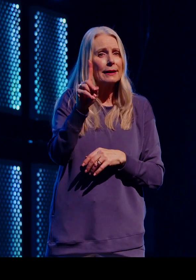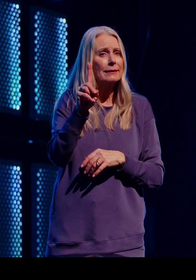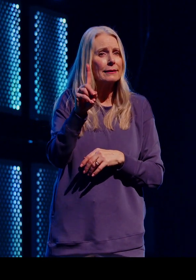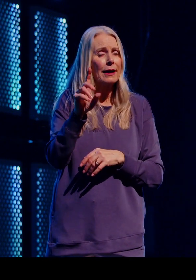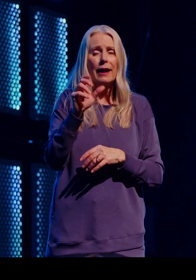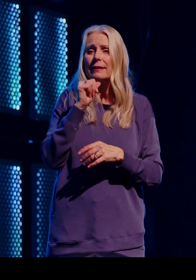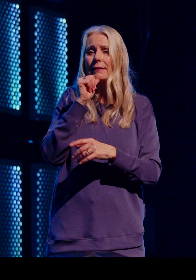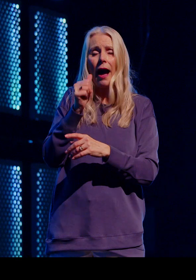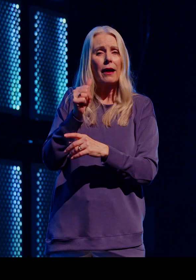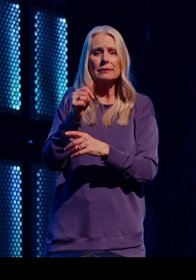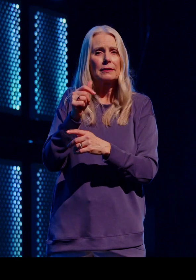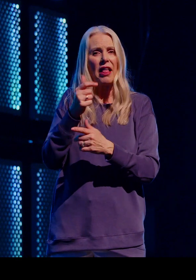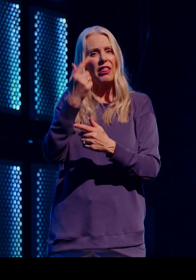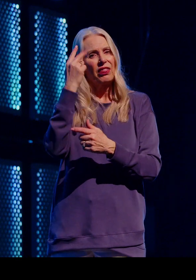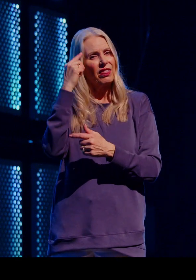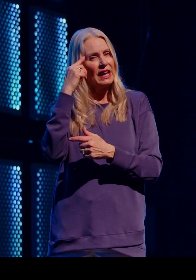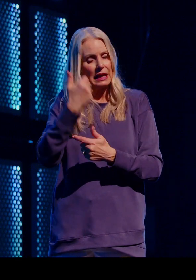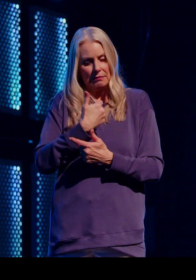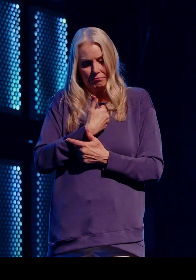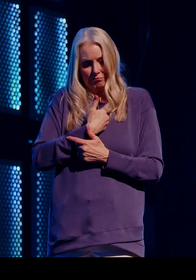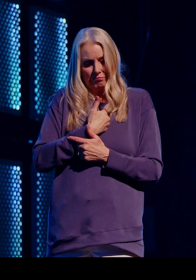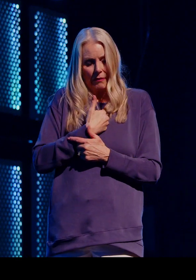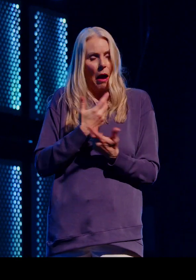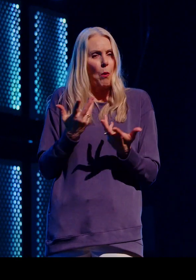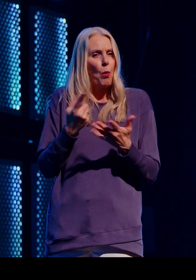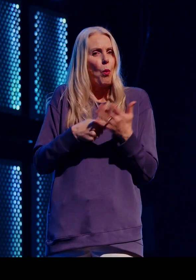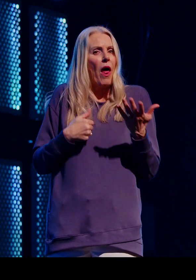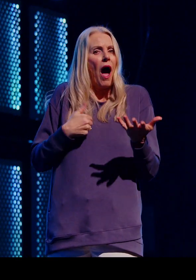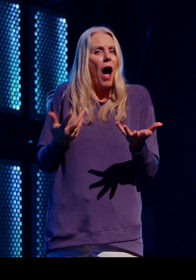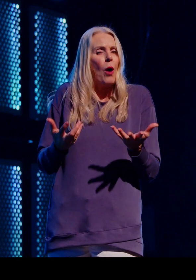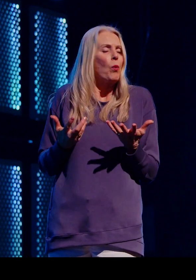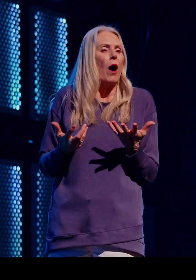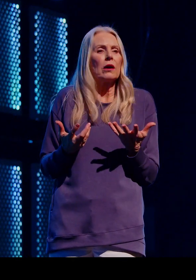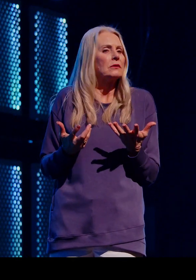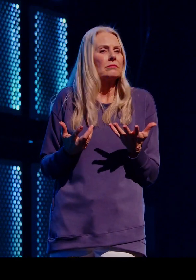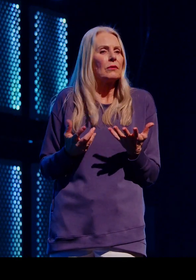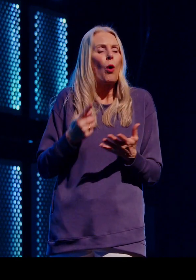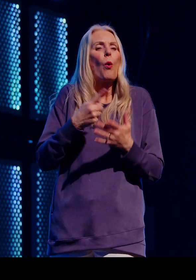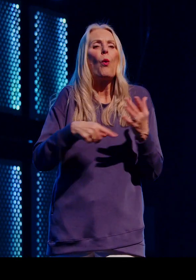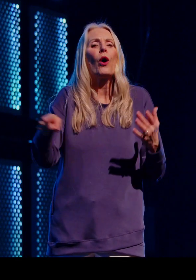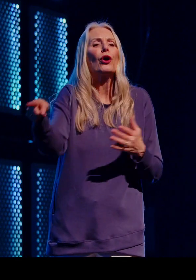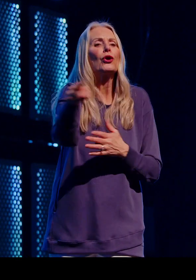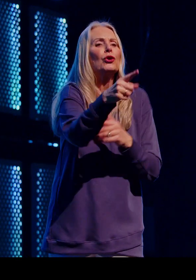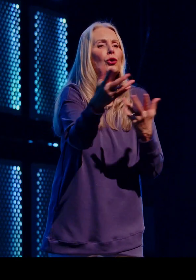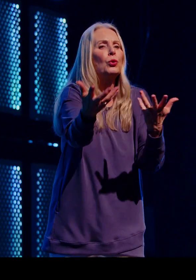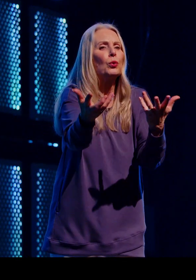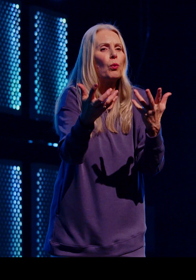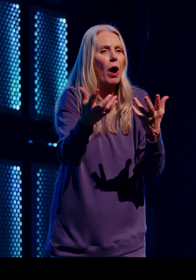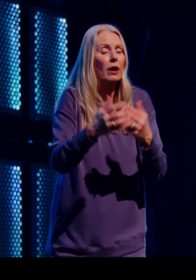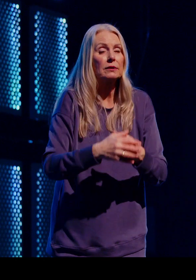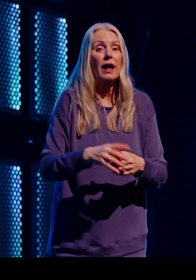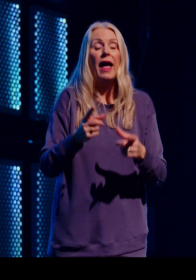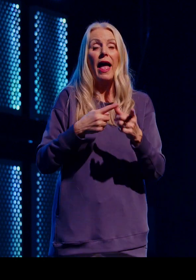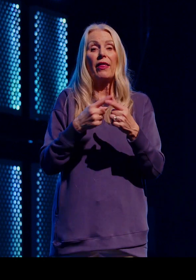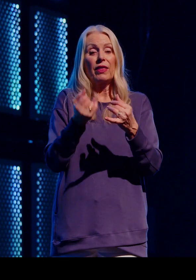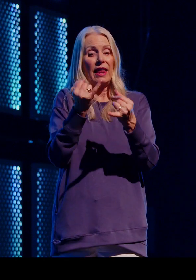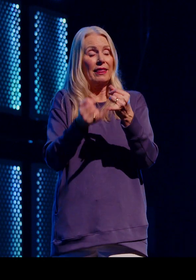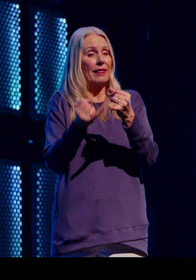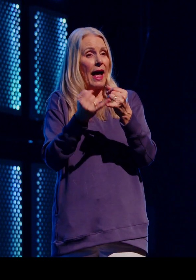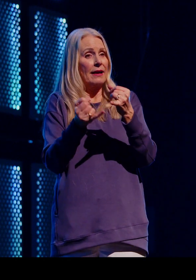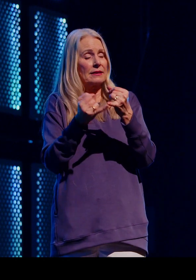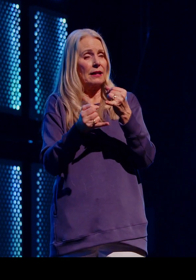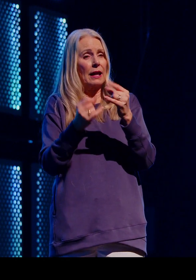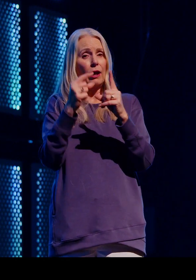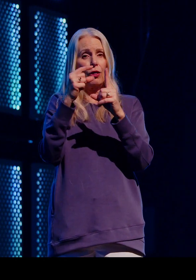interest, but to the interest of others. We need to ask, what are their interests? And how can we prioritize that? And lastly, I want to look at the